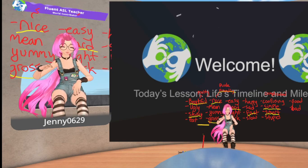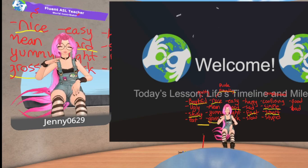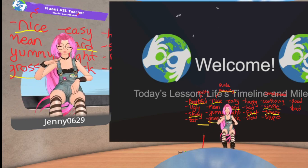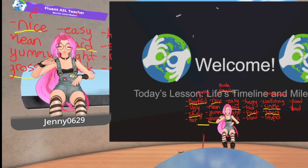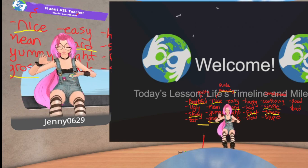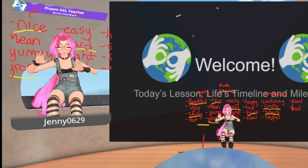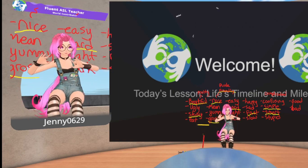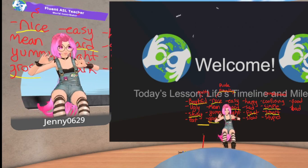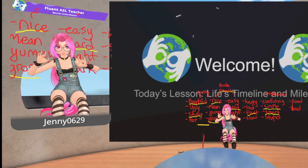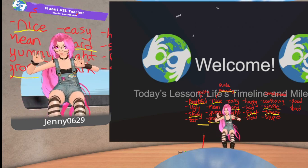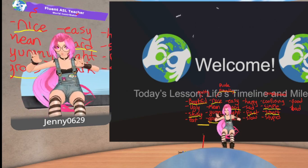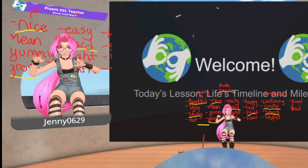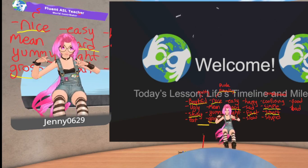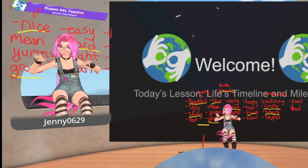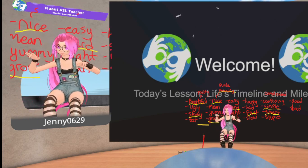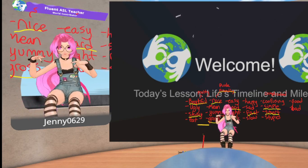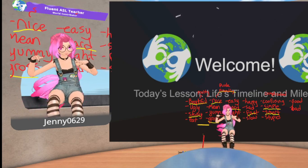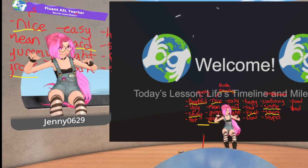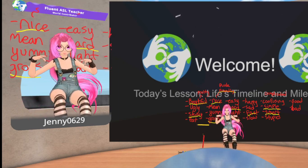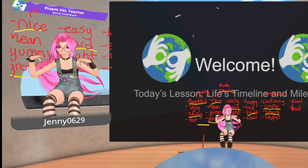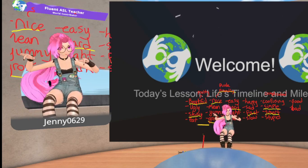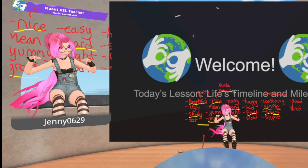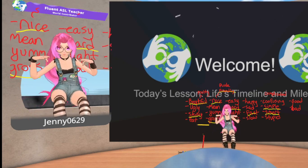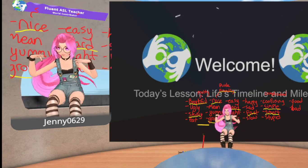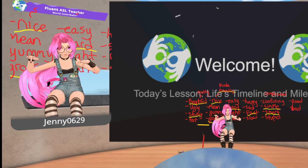Yeah, either gross,